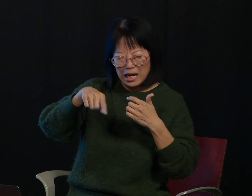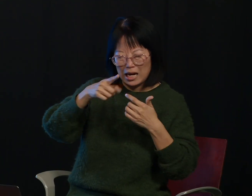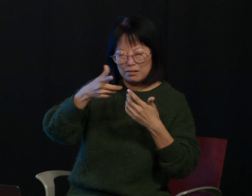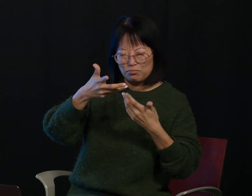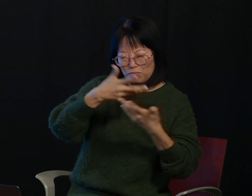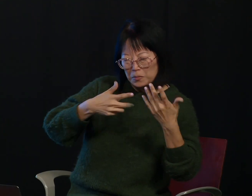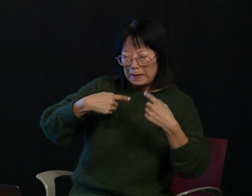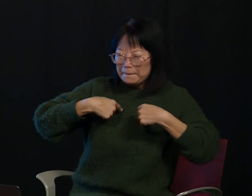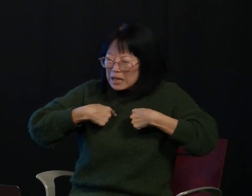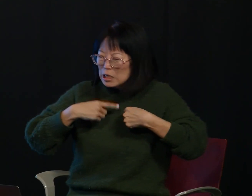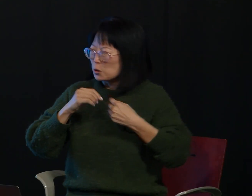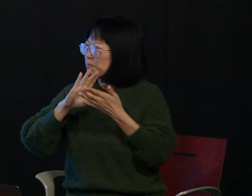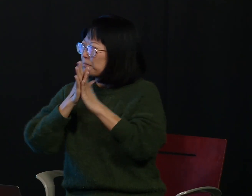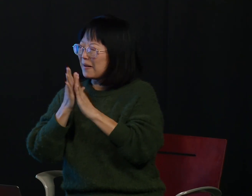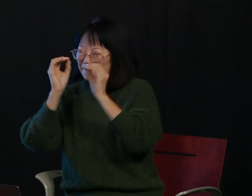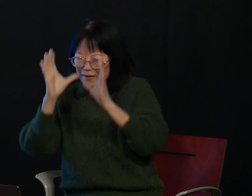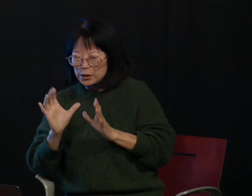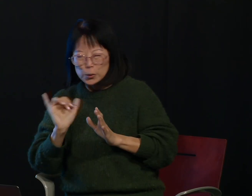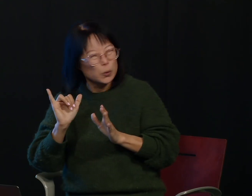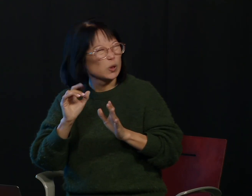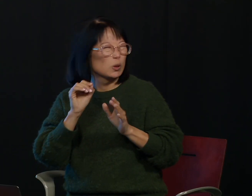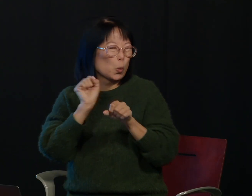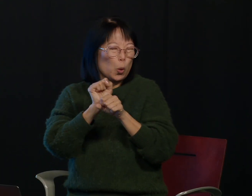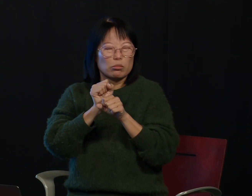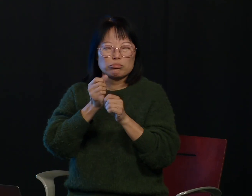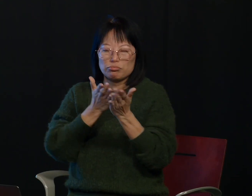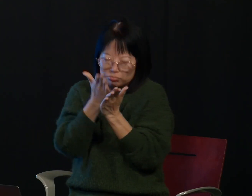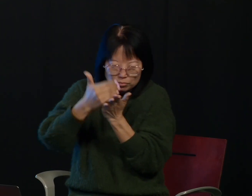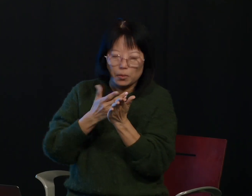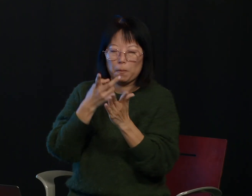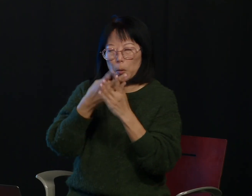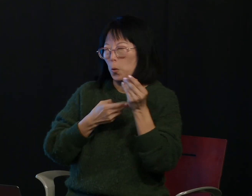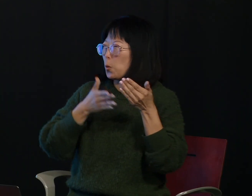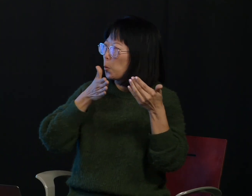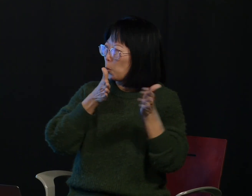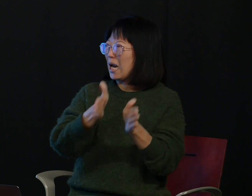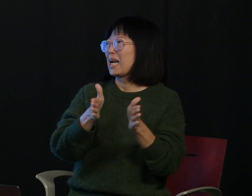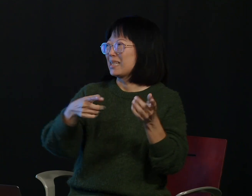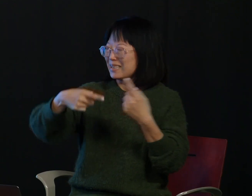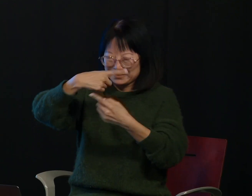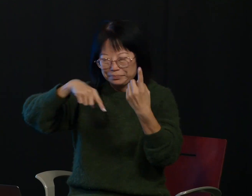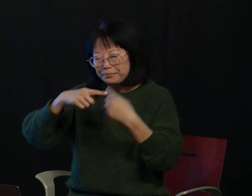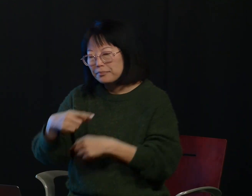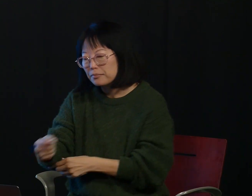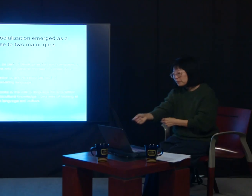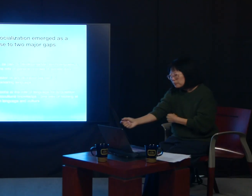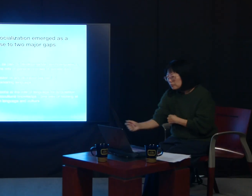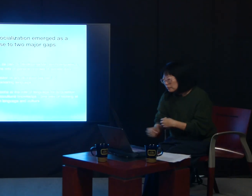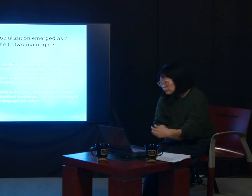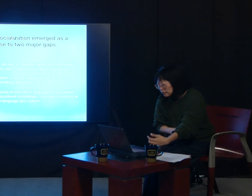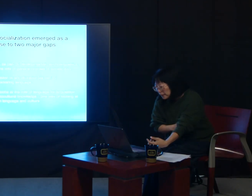with students, with my peers, etc. And so it works both ways.